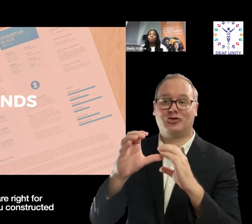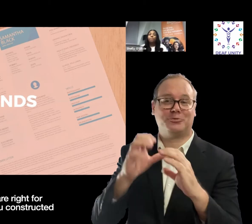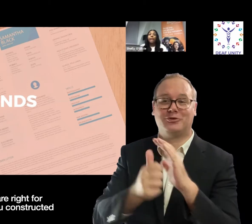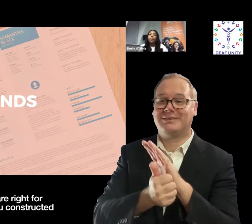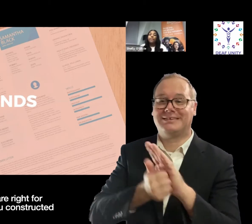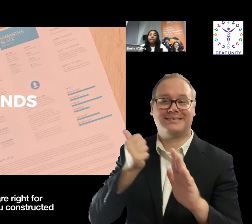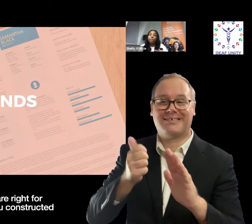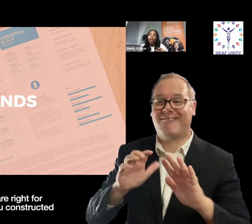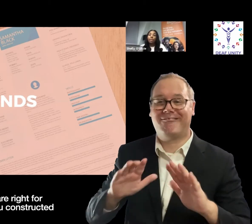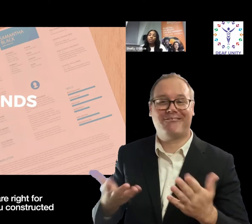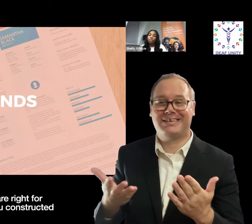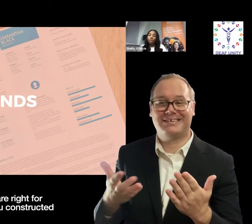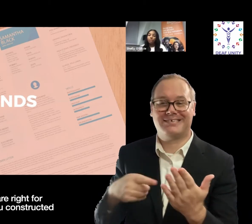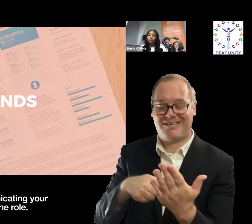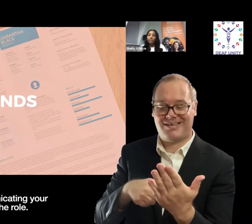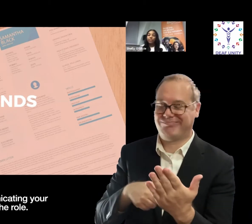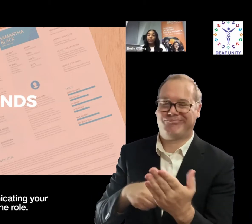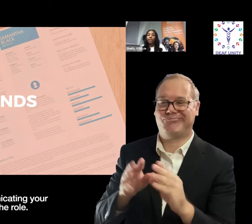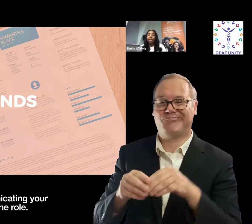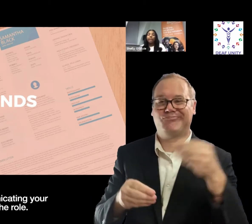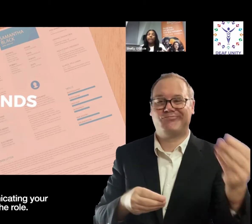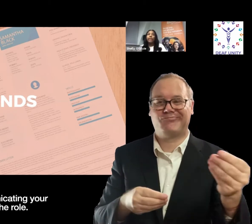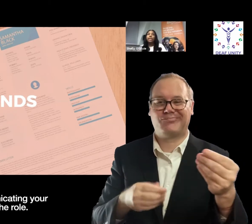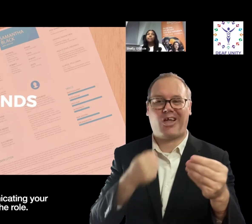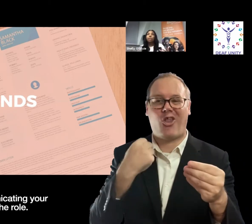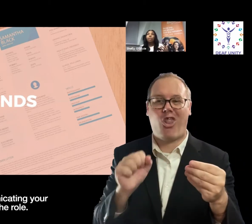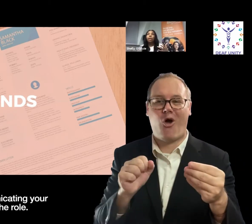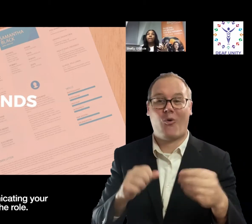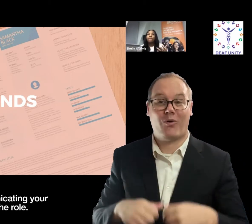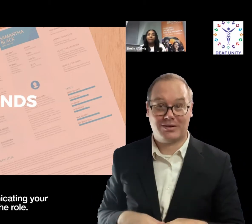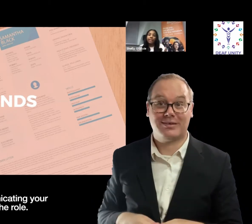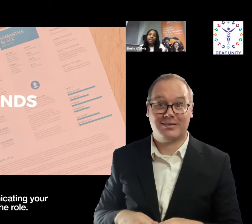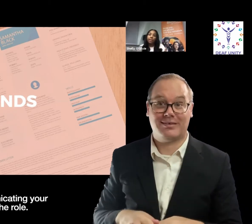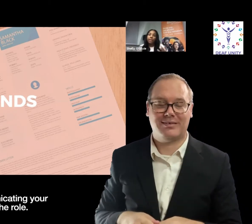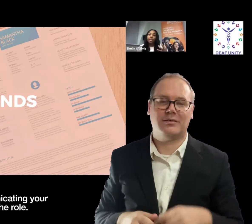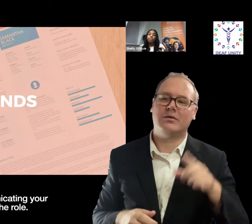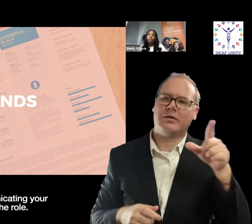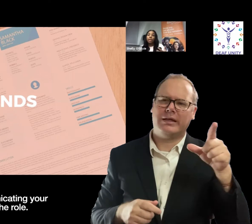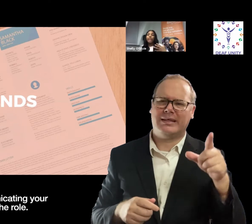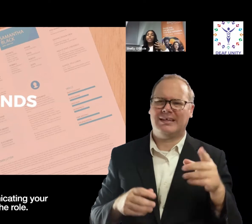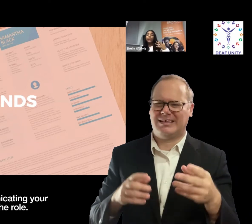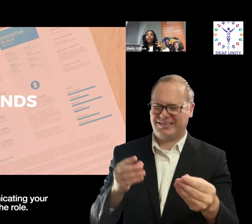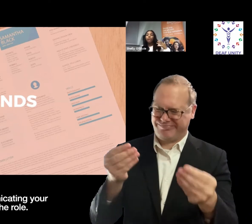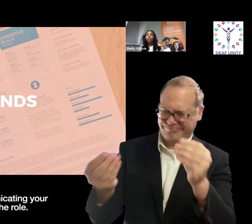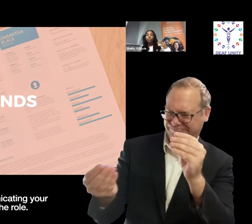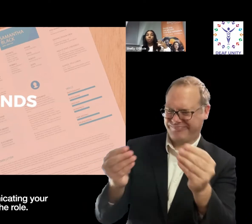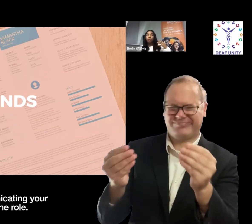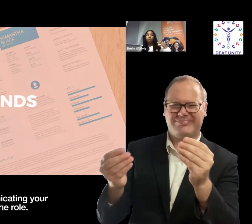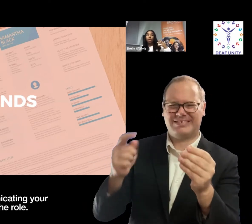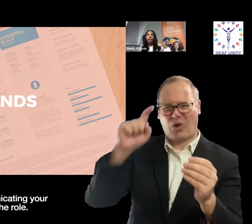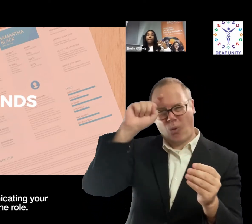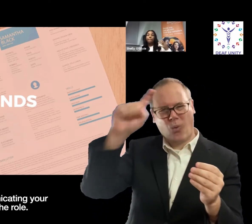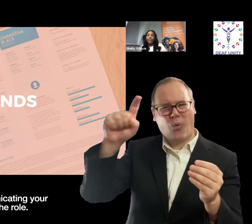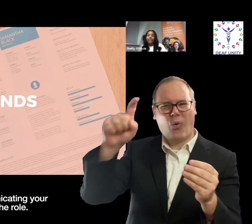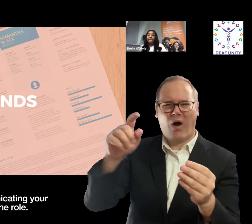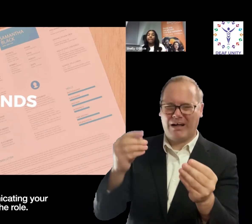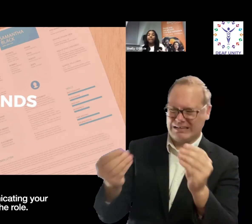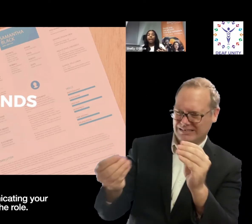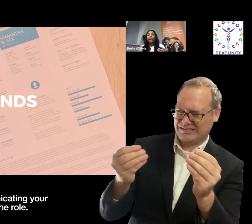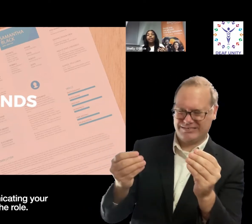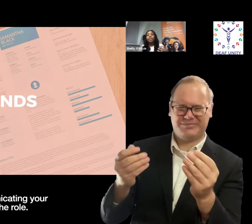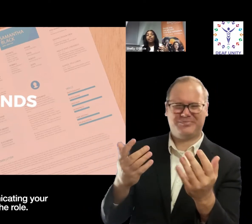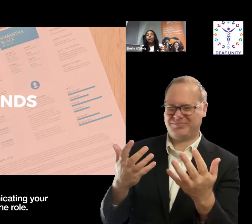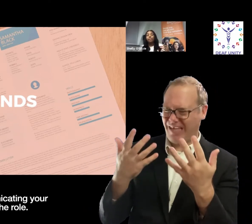role, that means that the way that you constructed your CV is not effective in communicating your